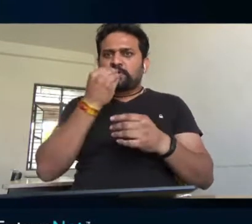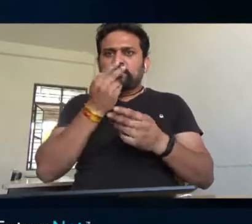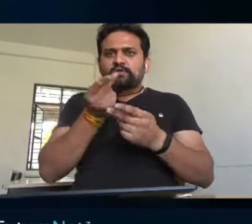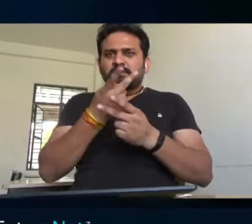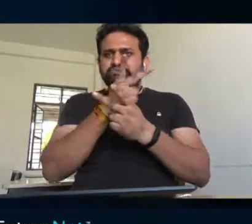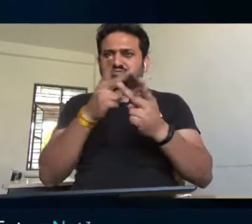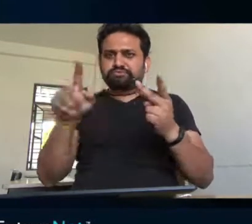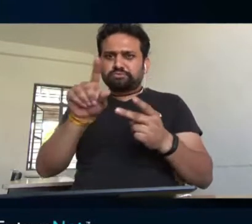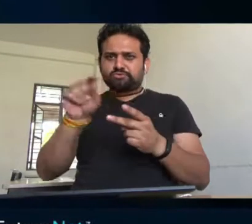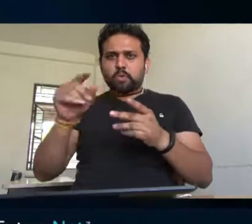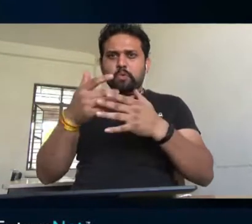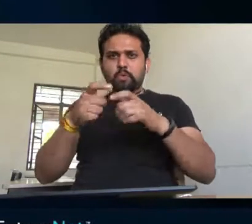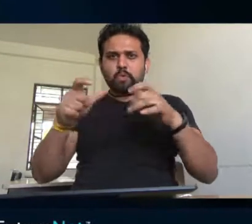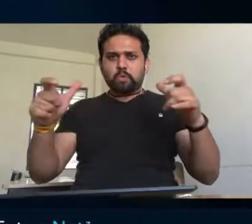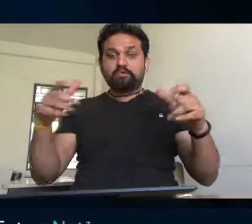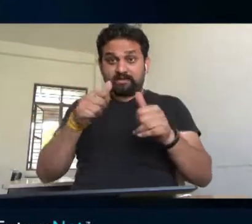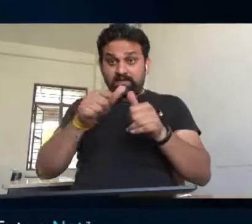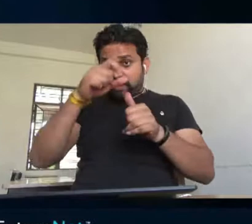years. And in the main